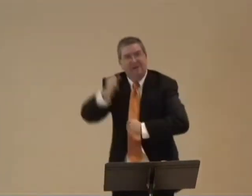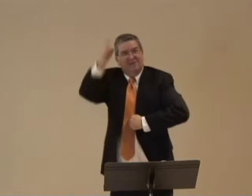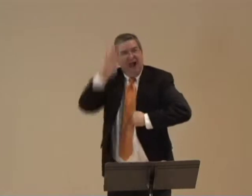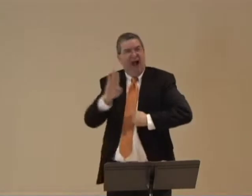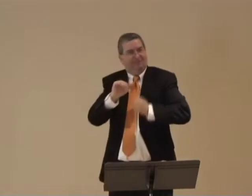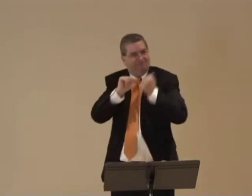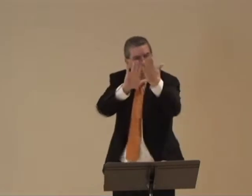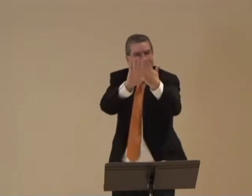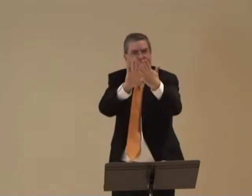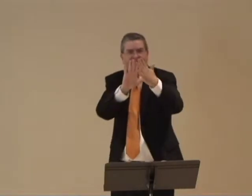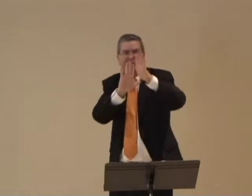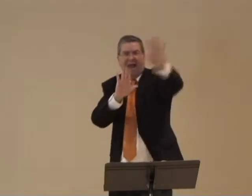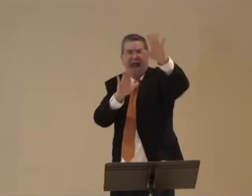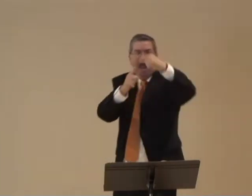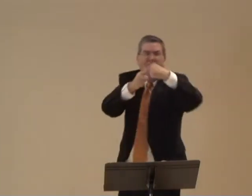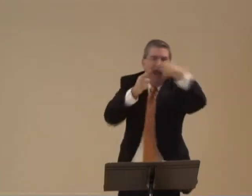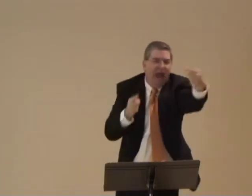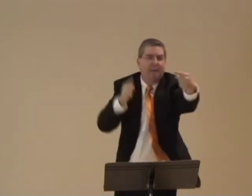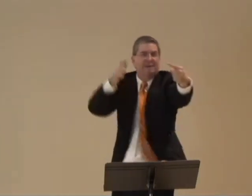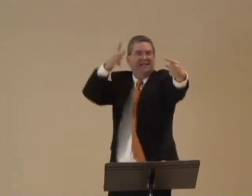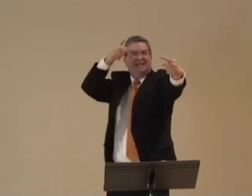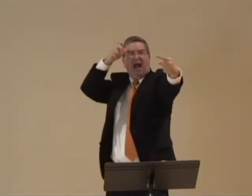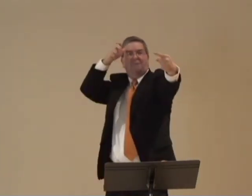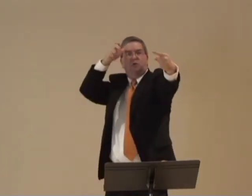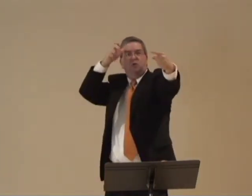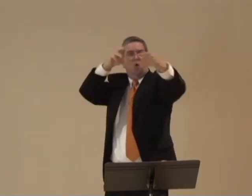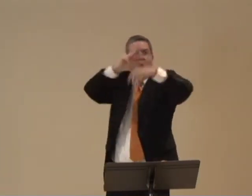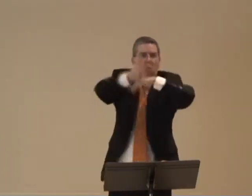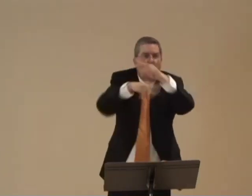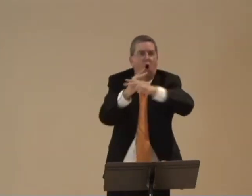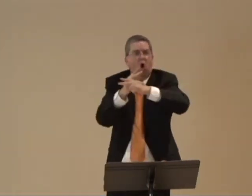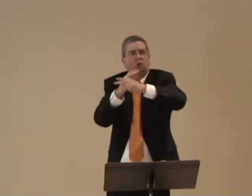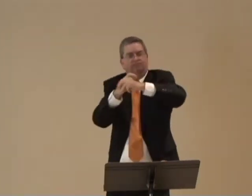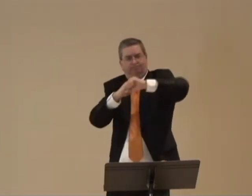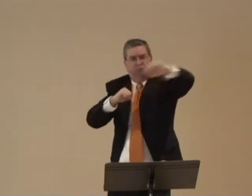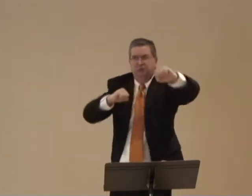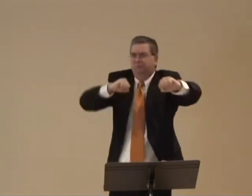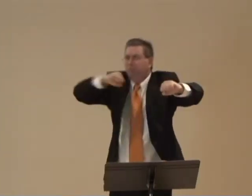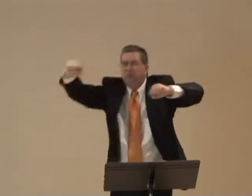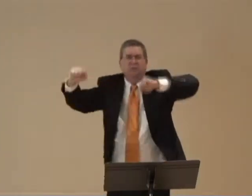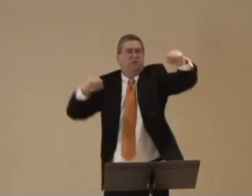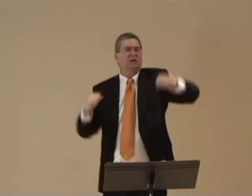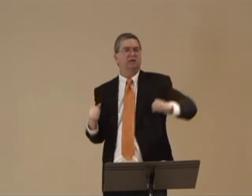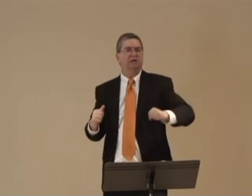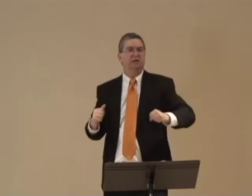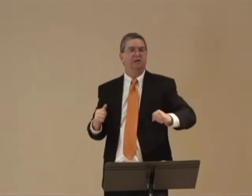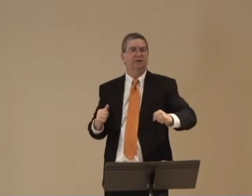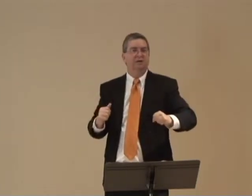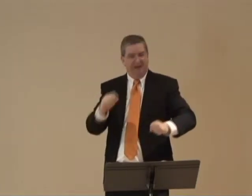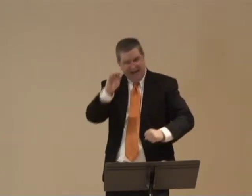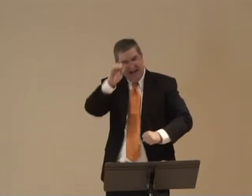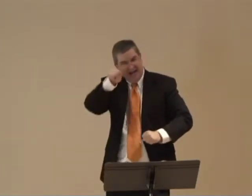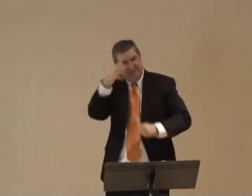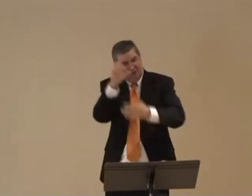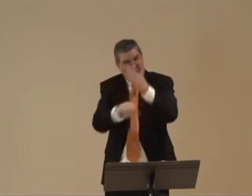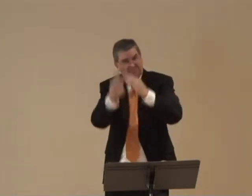We belong to God. We can face Satan. We can resist the vials of this